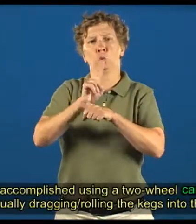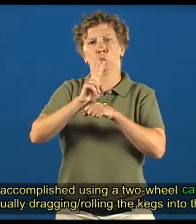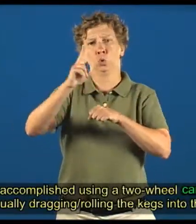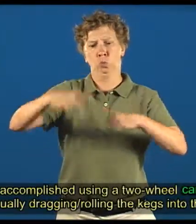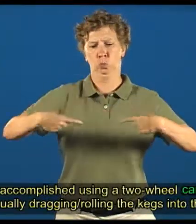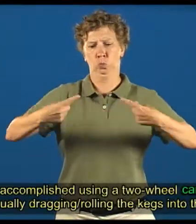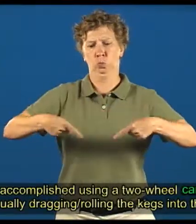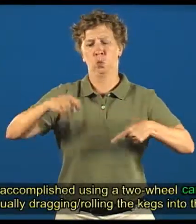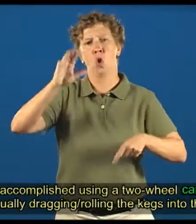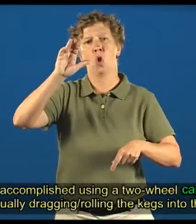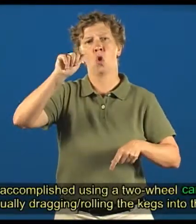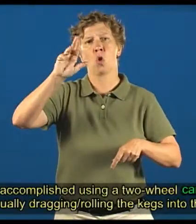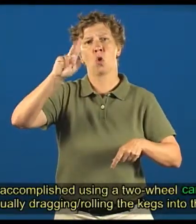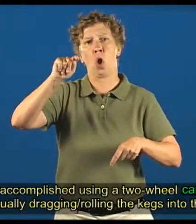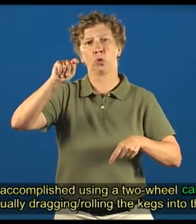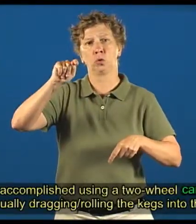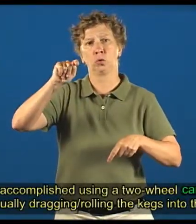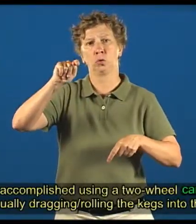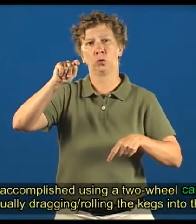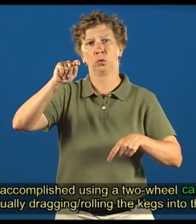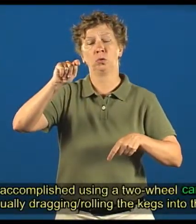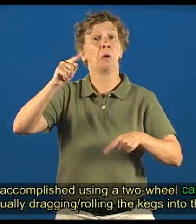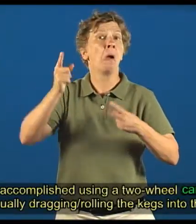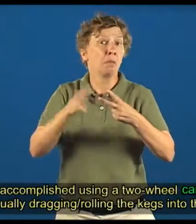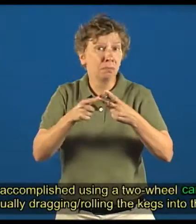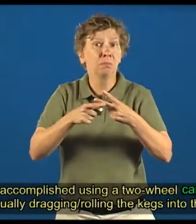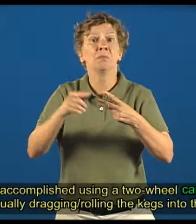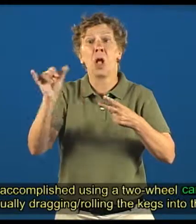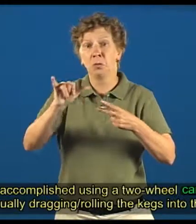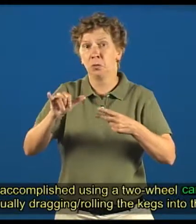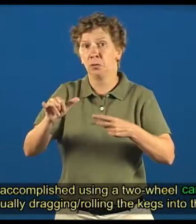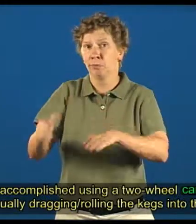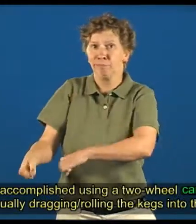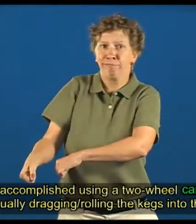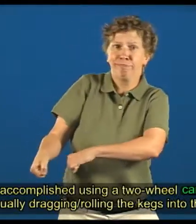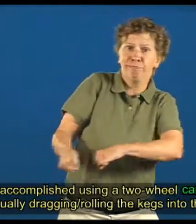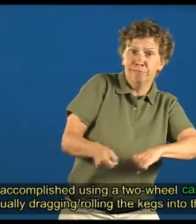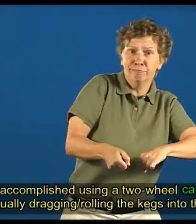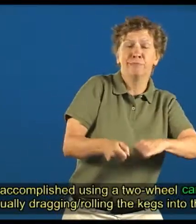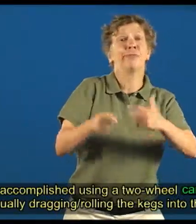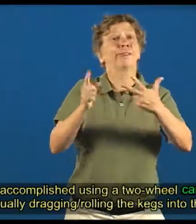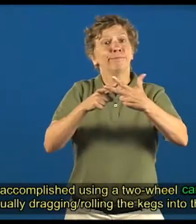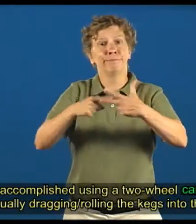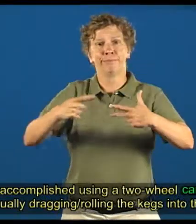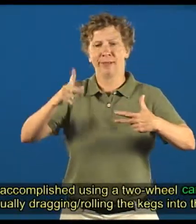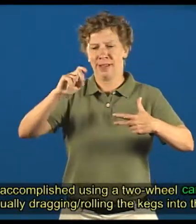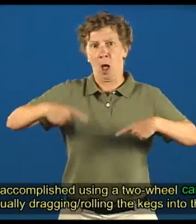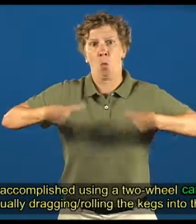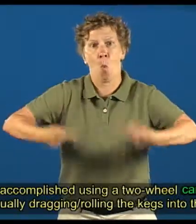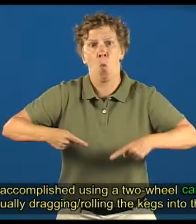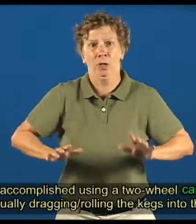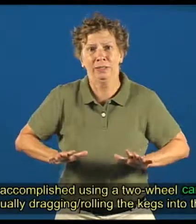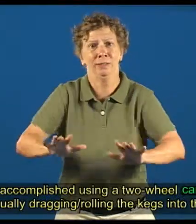This is accomplished using a 2-wheel cart, as well as manually dragging and rolling the kegs into the